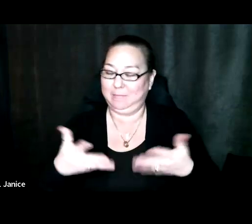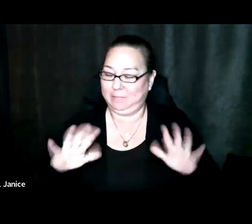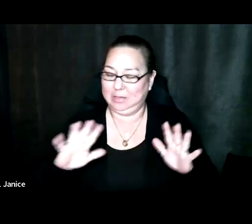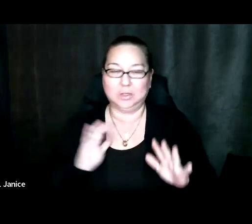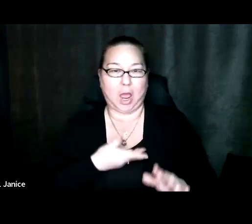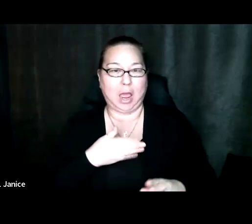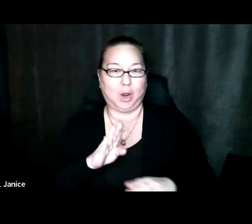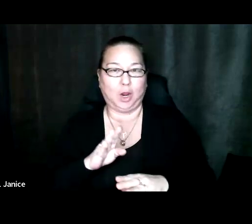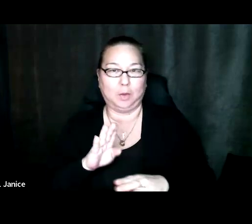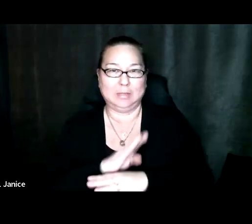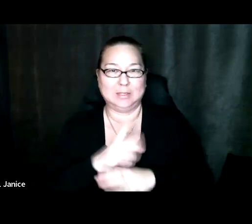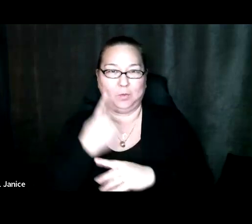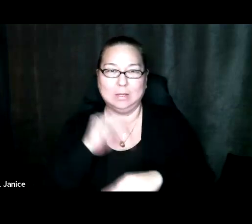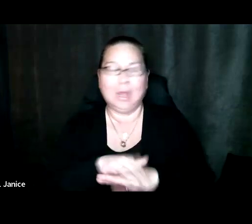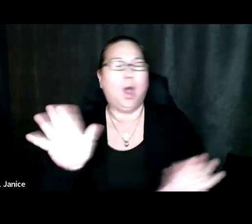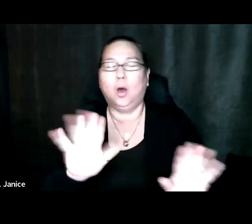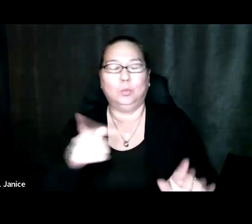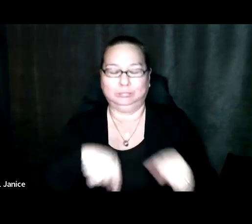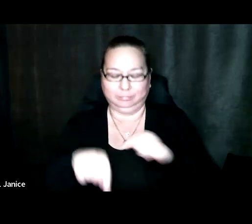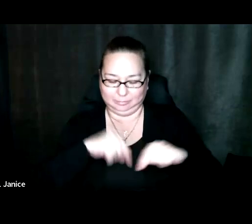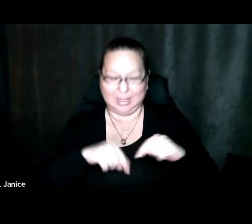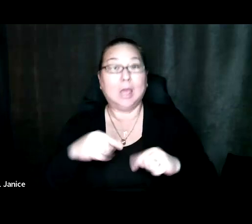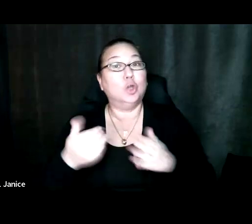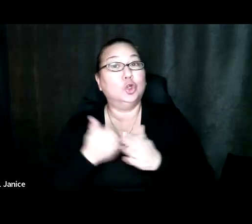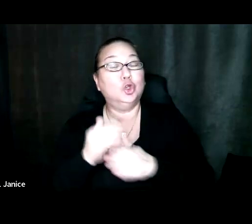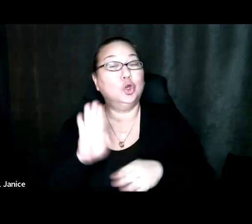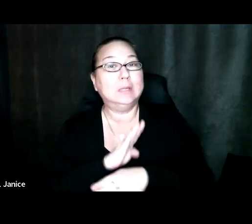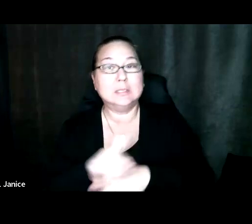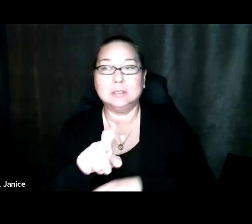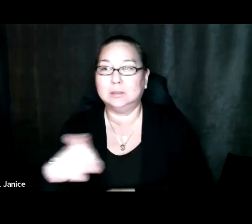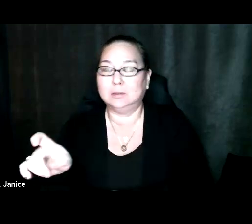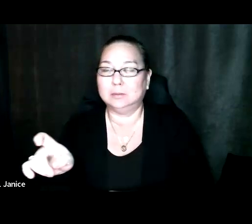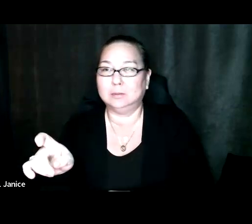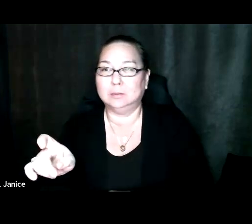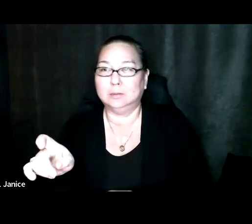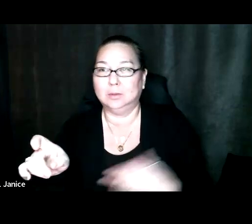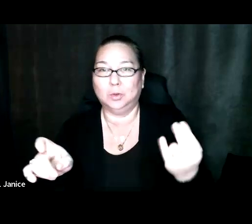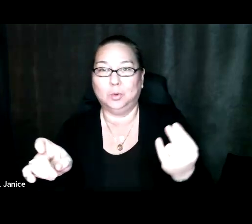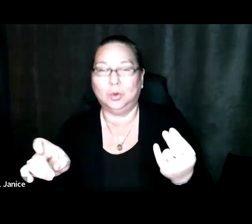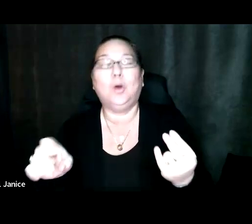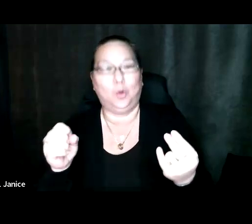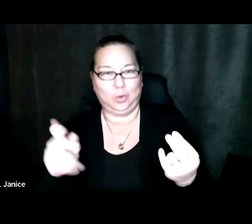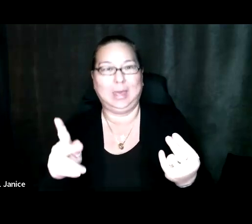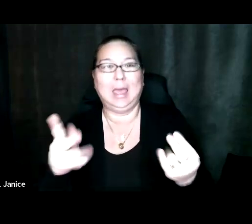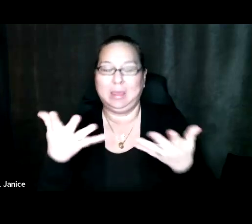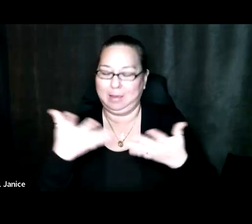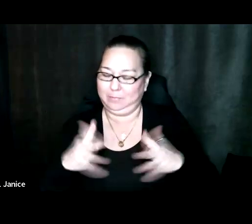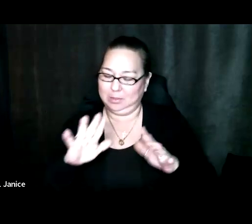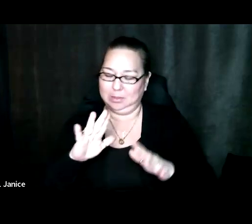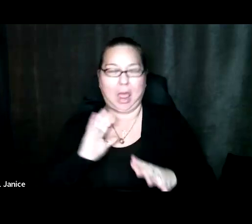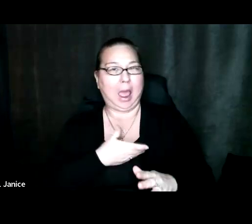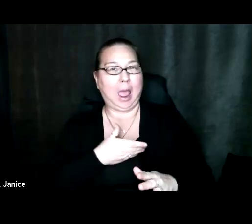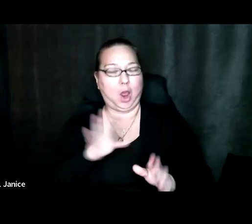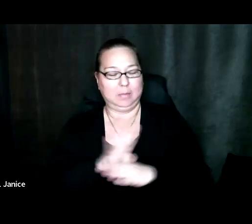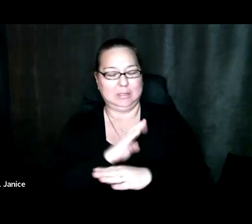evening. Before I say that, is there any new business? No. Okay, thank you. Then that concludes our business for the